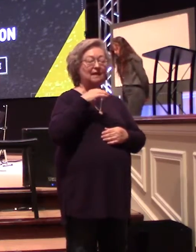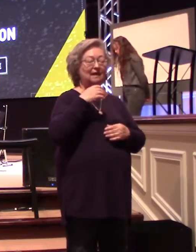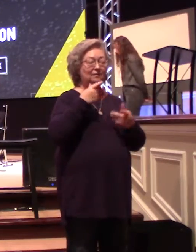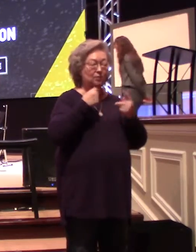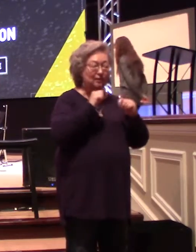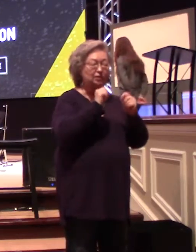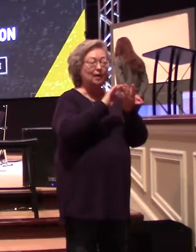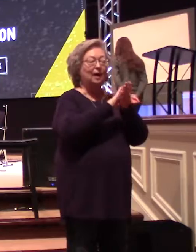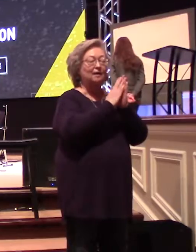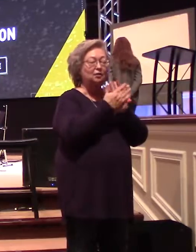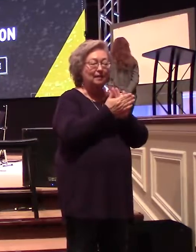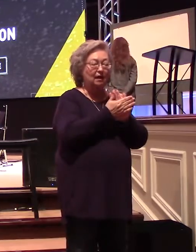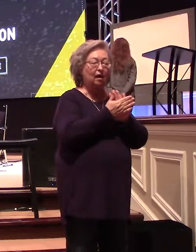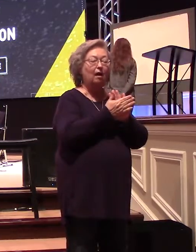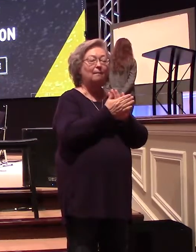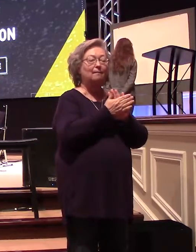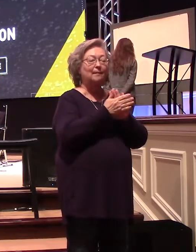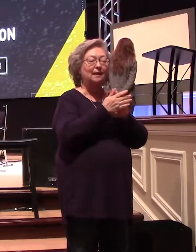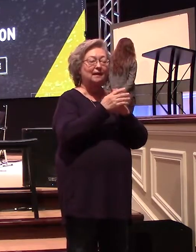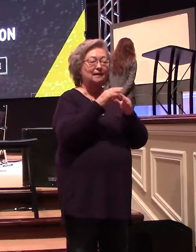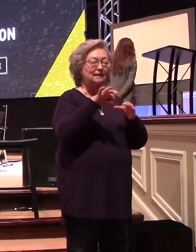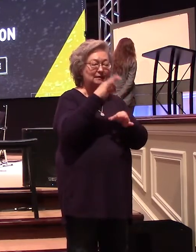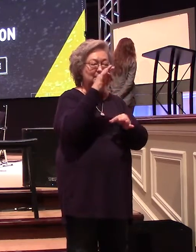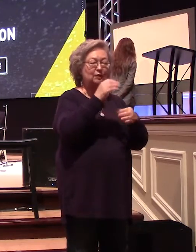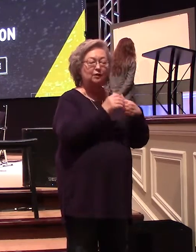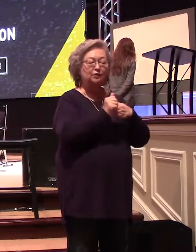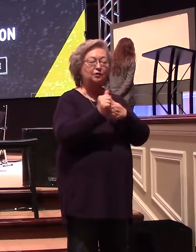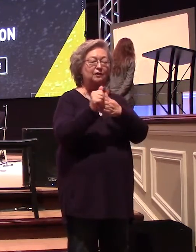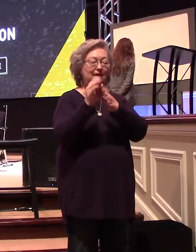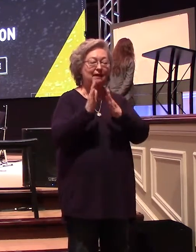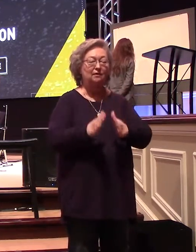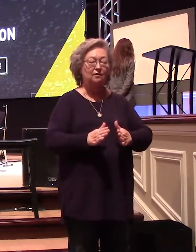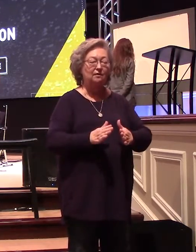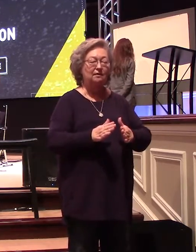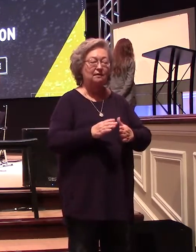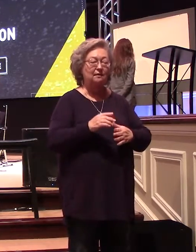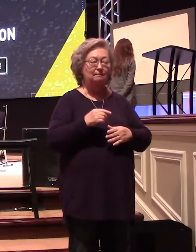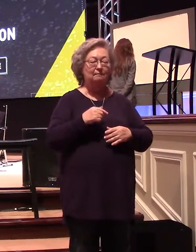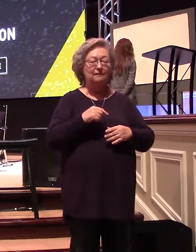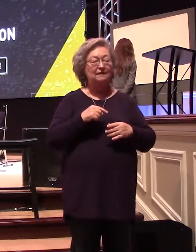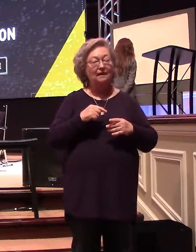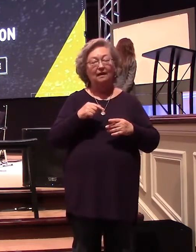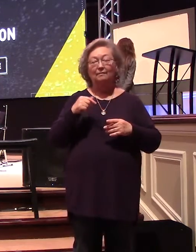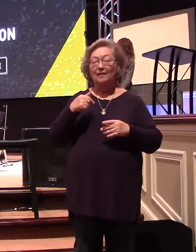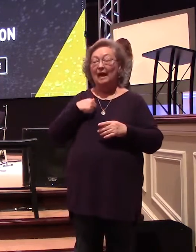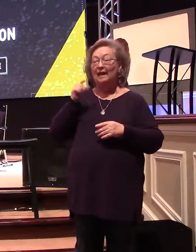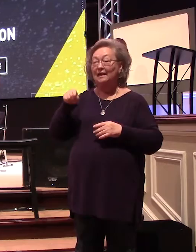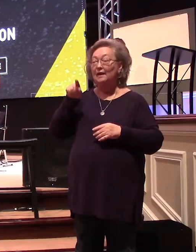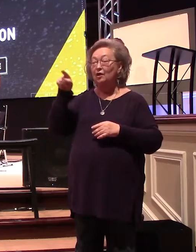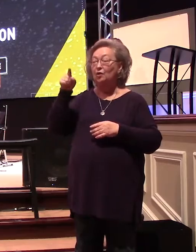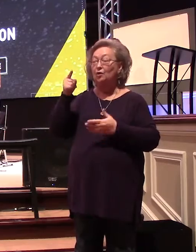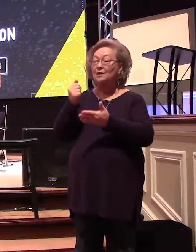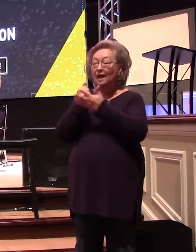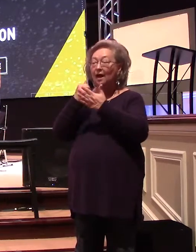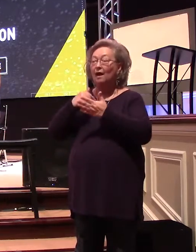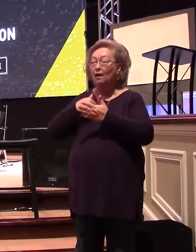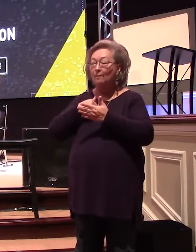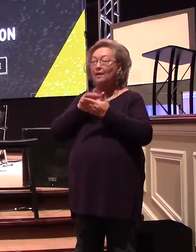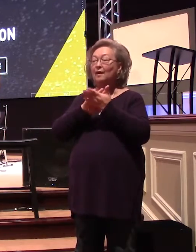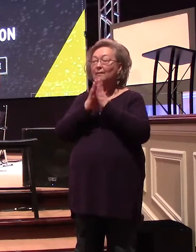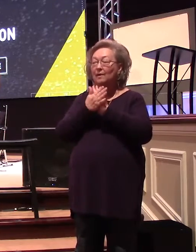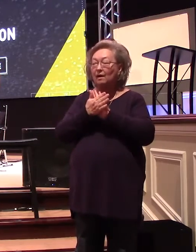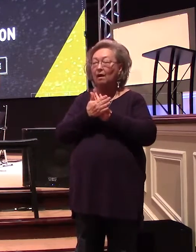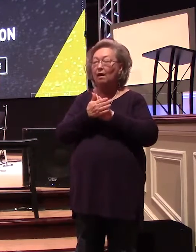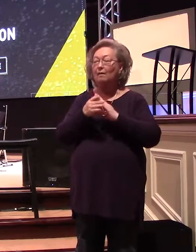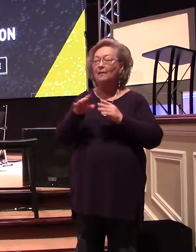you. I need you to help me to have the courage. I need you to help me to have the humility that it takes to be the spiritual leader in my home. And as